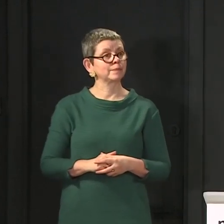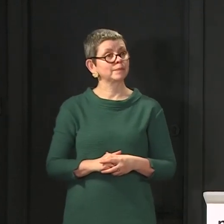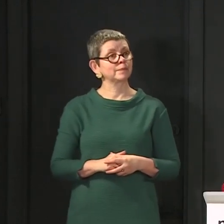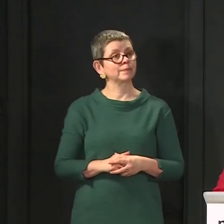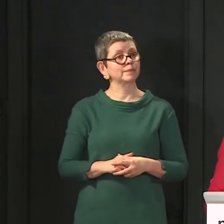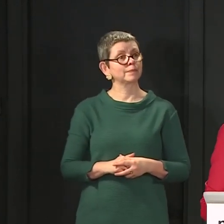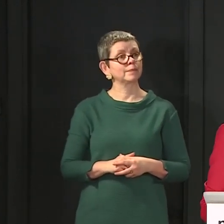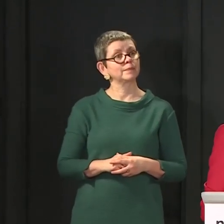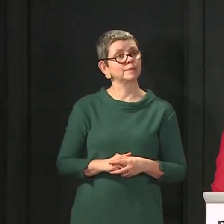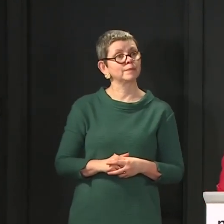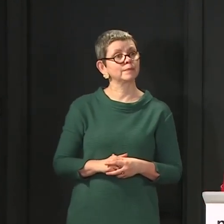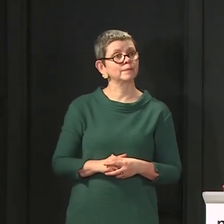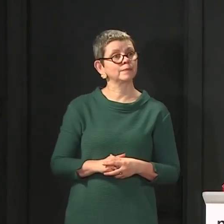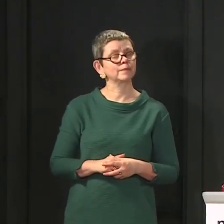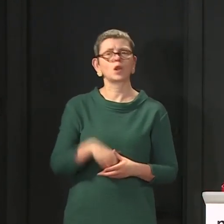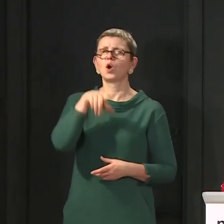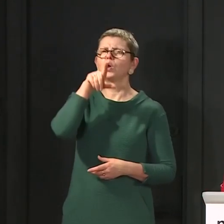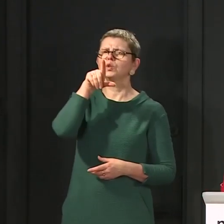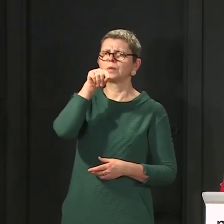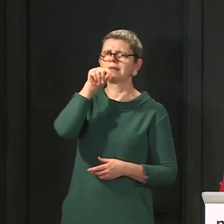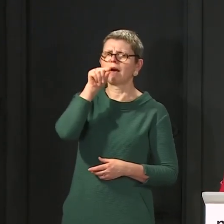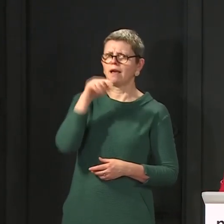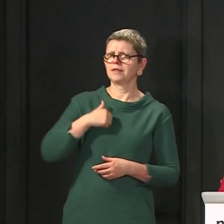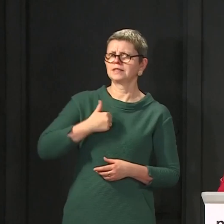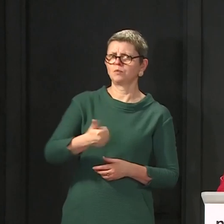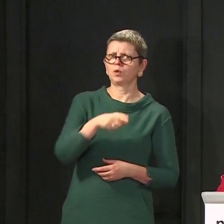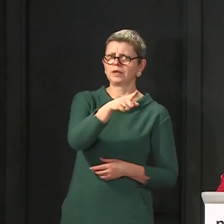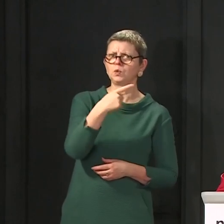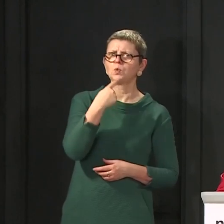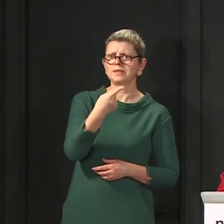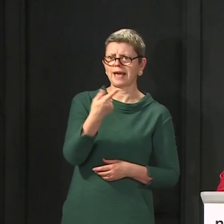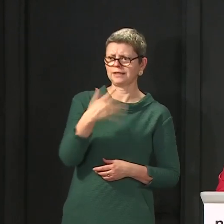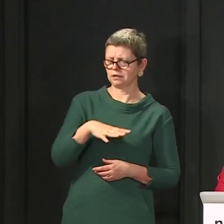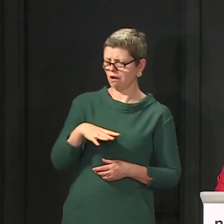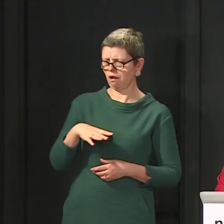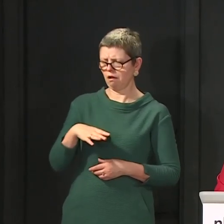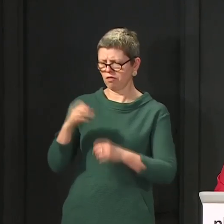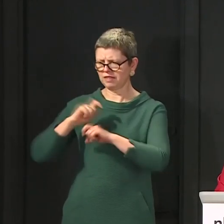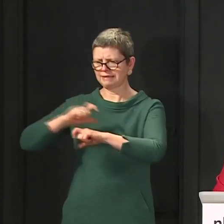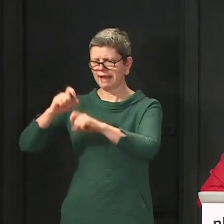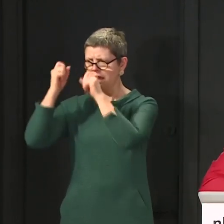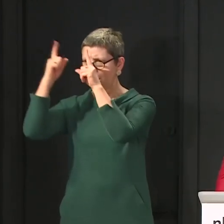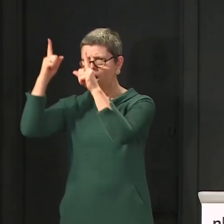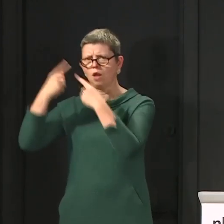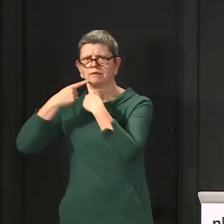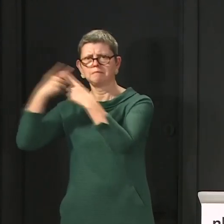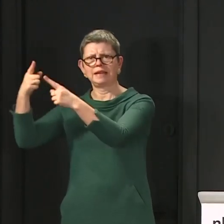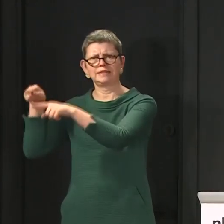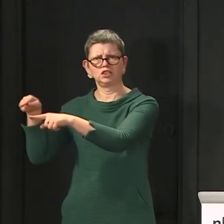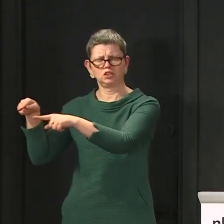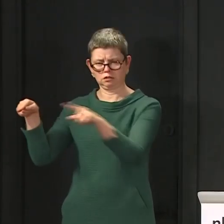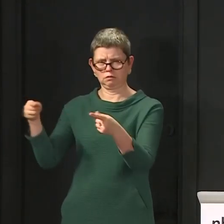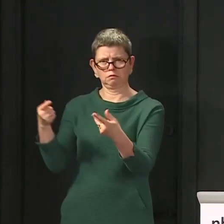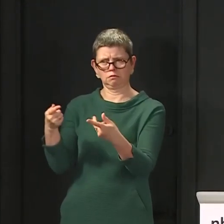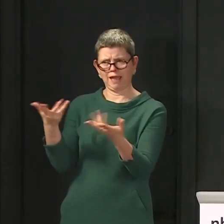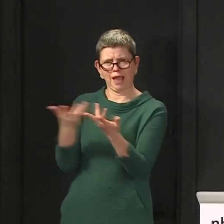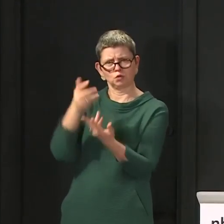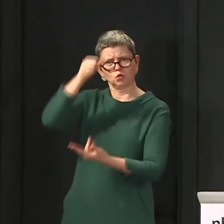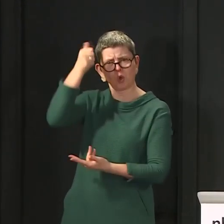Thanks, First Minister. You said on Twitter you only found out about the new stay alert message through the newspapers. You've had a chance to speak with the Prime Minister this